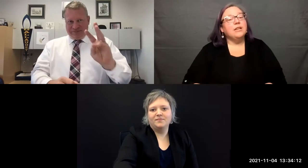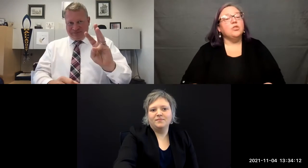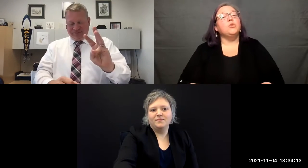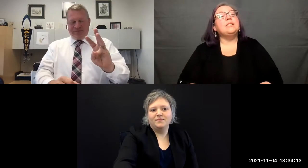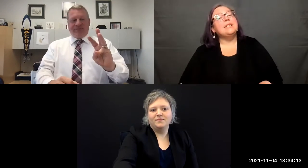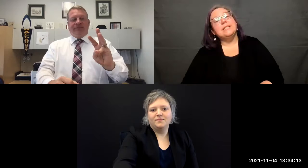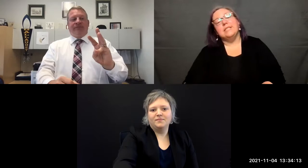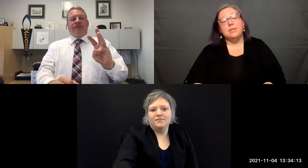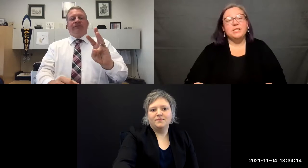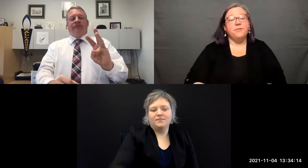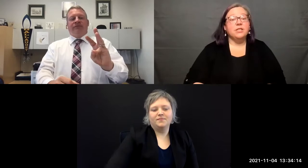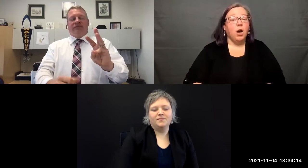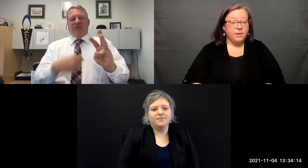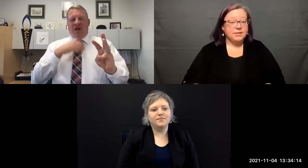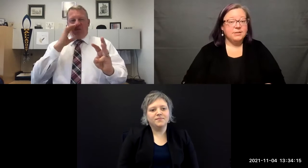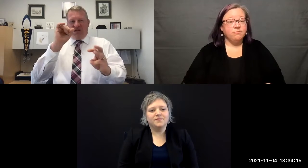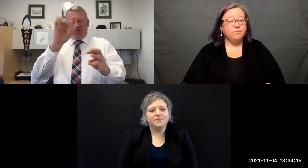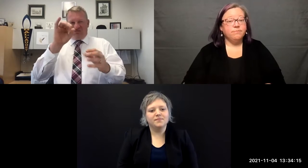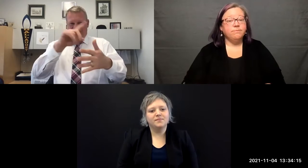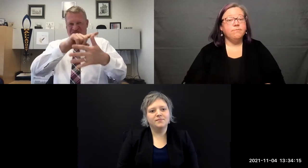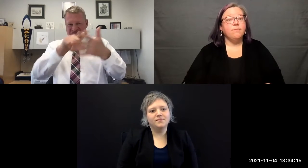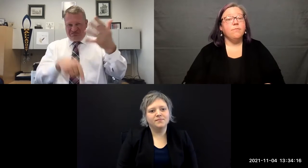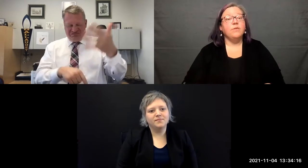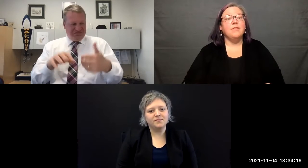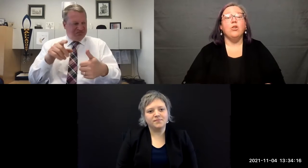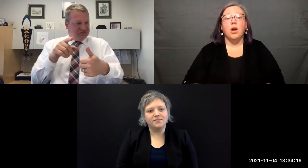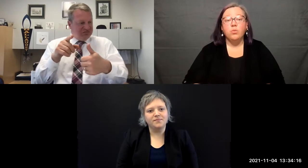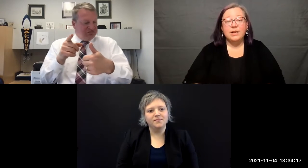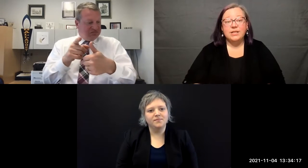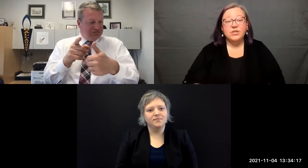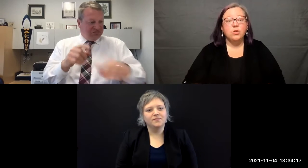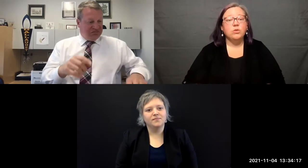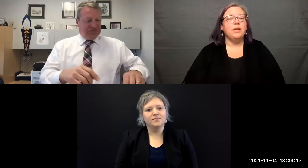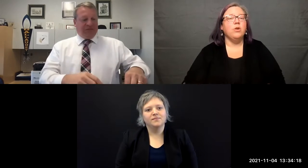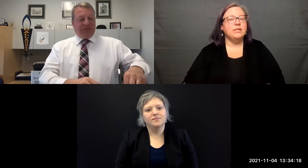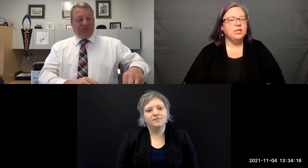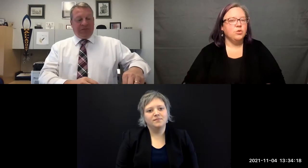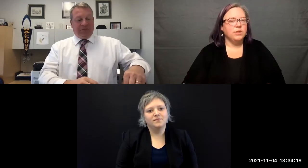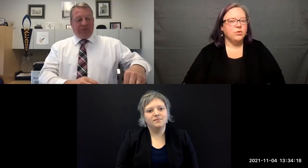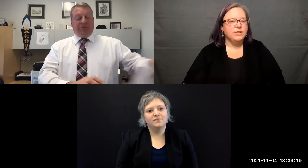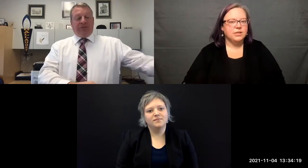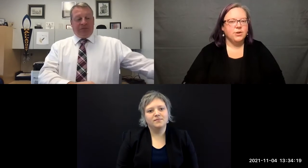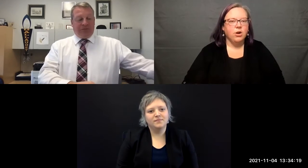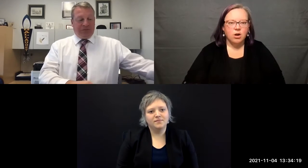to 6 specific topics. They are not written in stone. Let me go ahead and tell you what those 6 are.